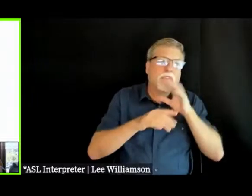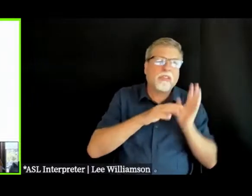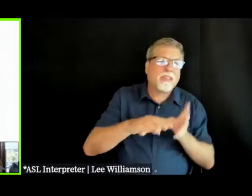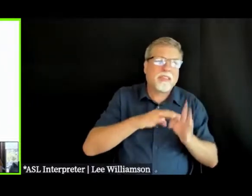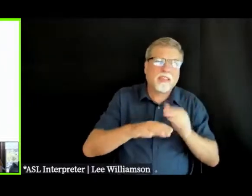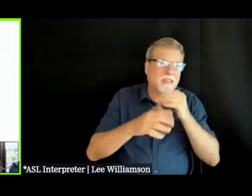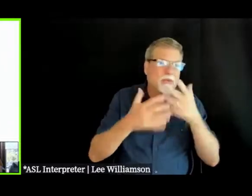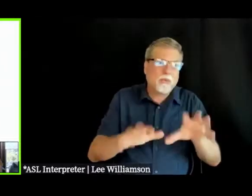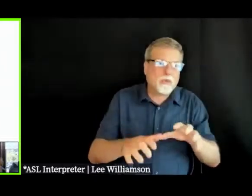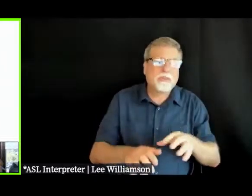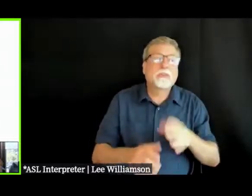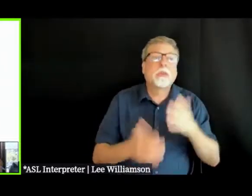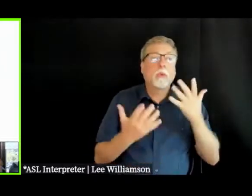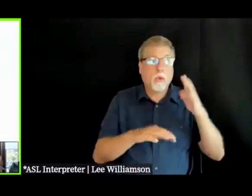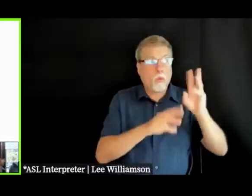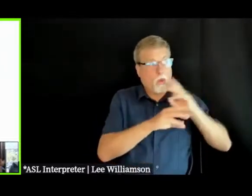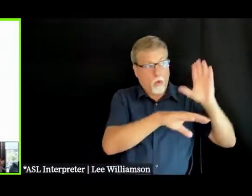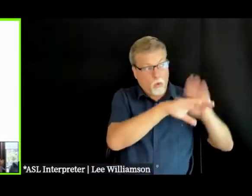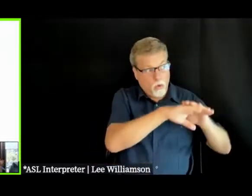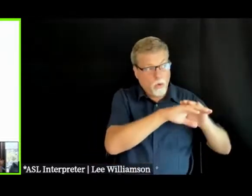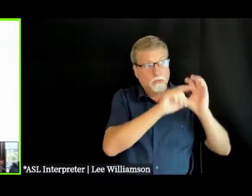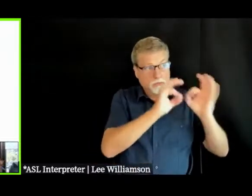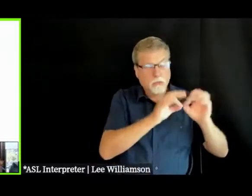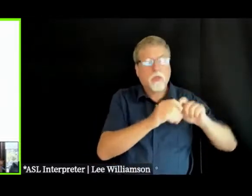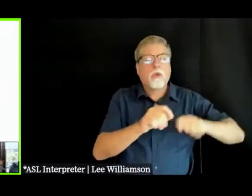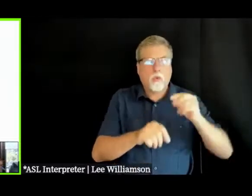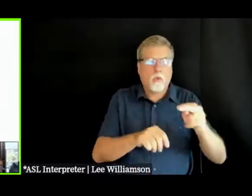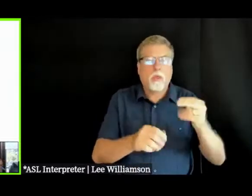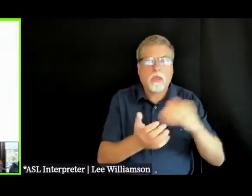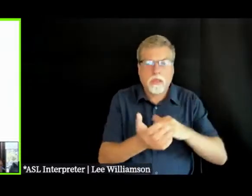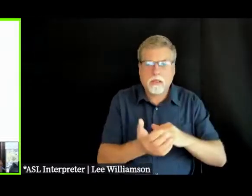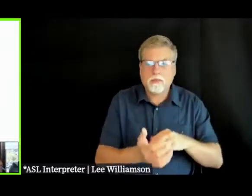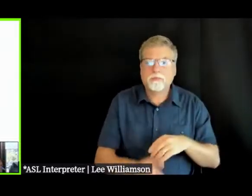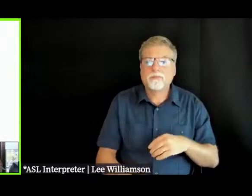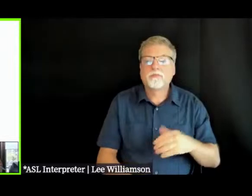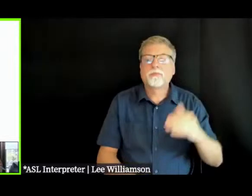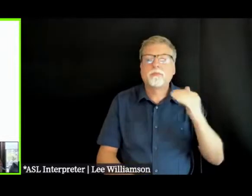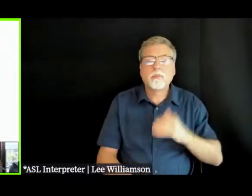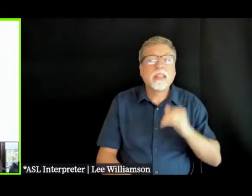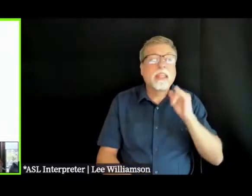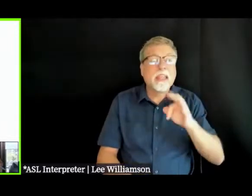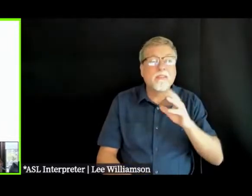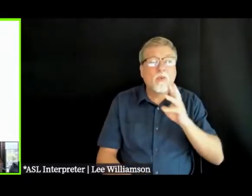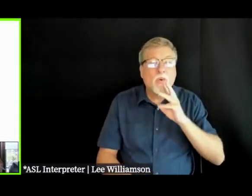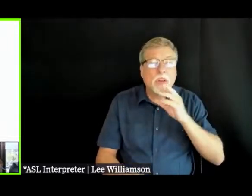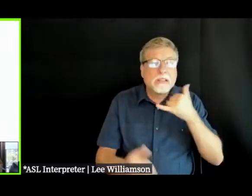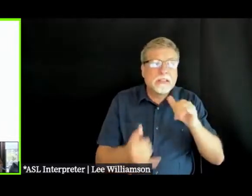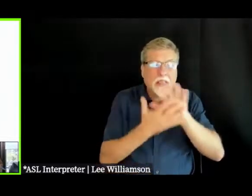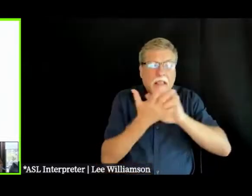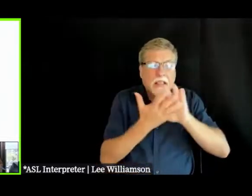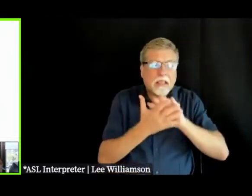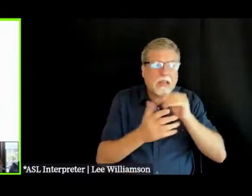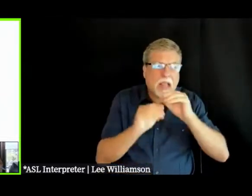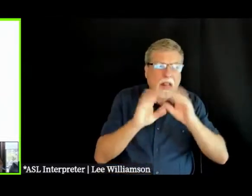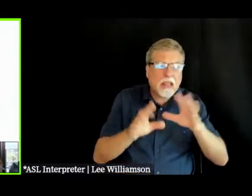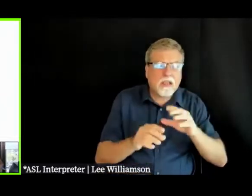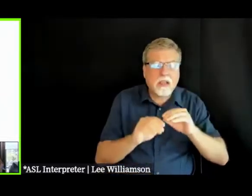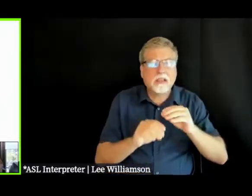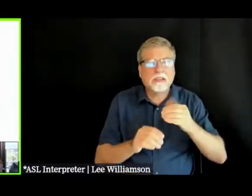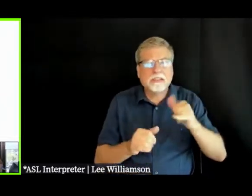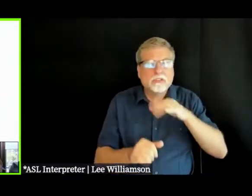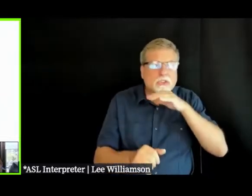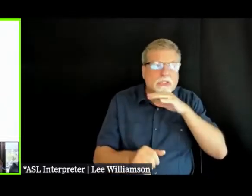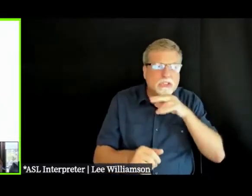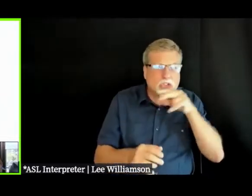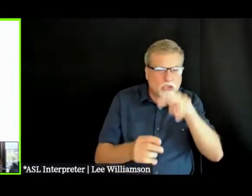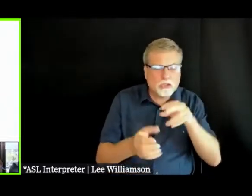restored. Or if you're getting discolored water like we have at the house, you can pour that water through your bathtub. I'm using